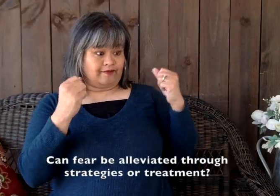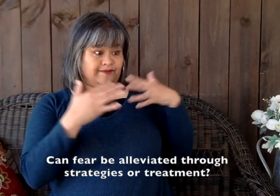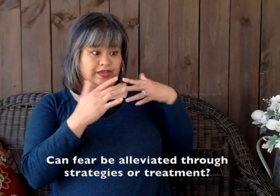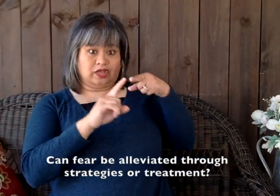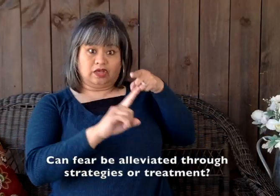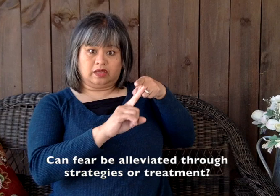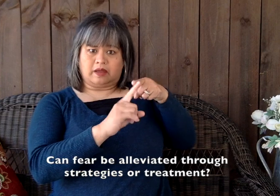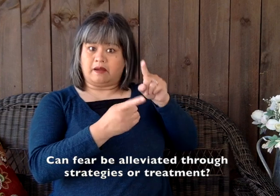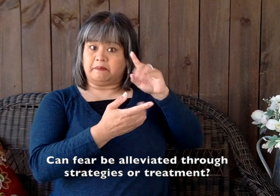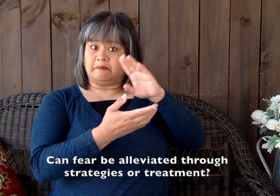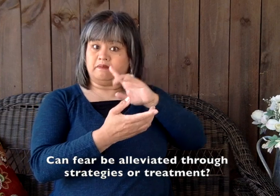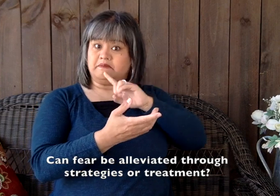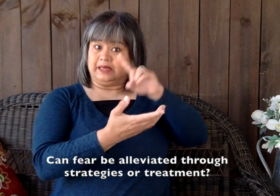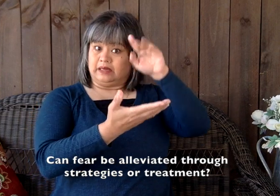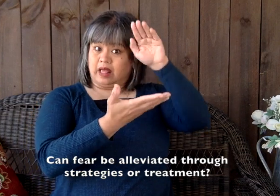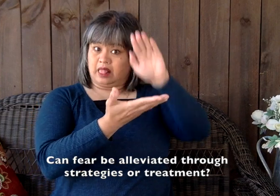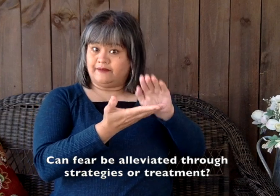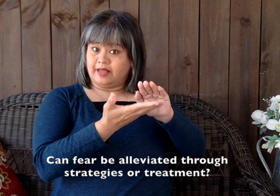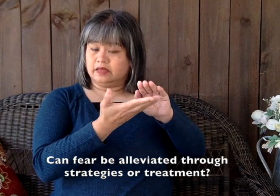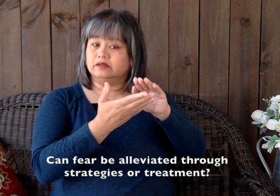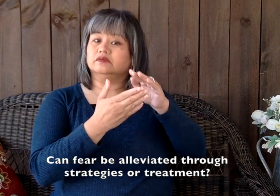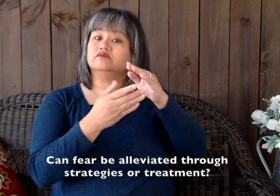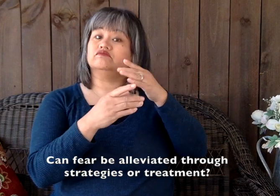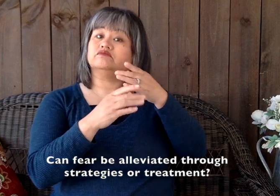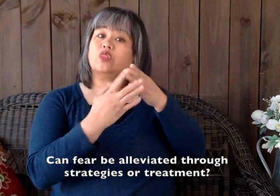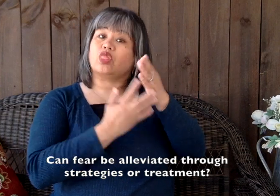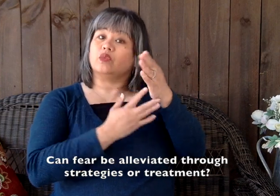Can fear be alleviated through strategies or treatment?